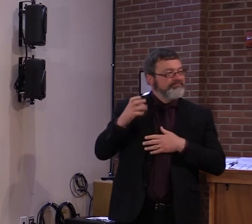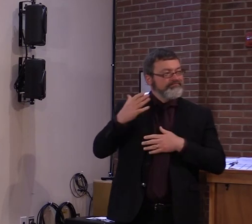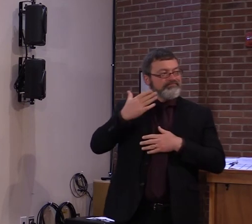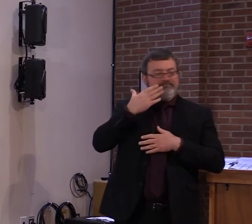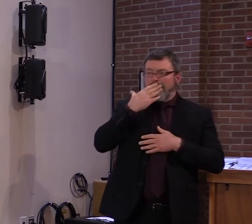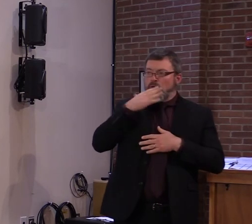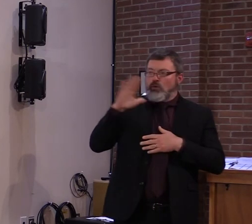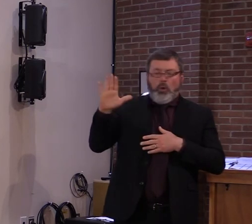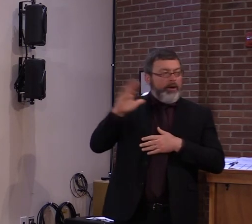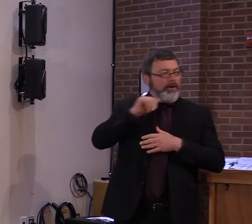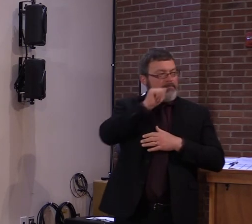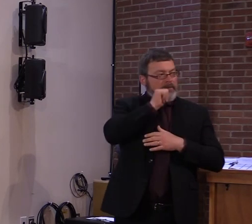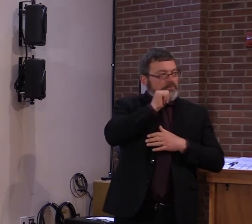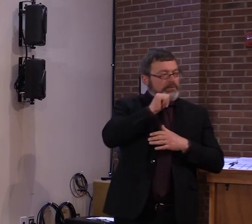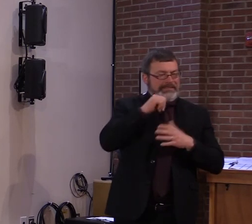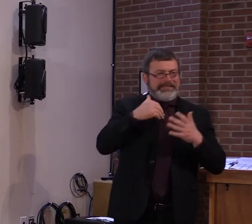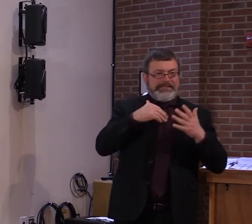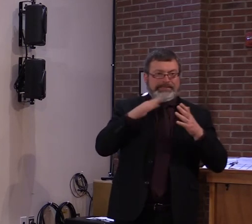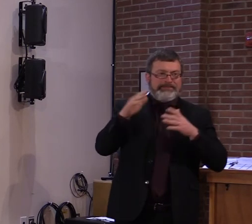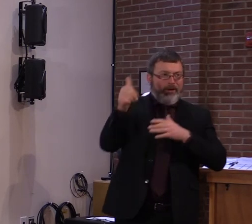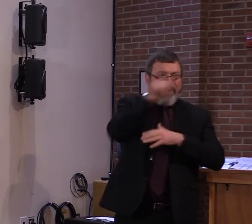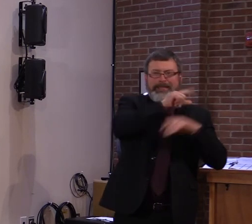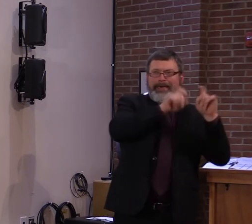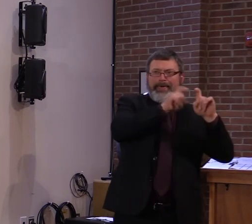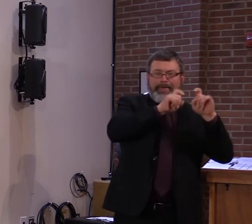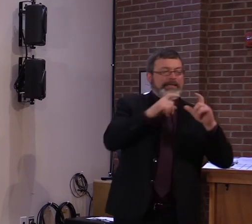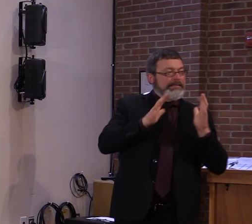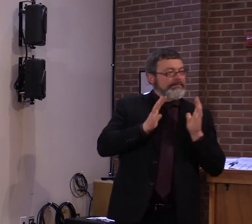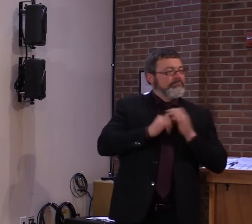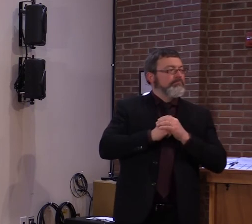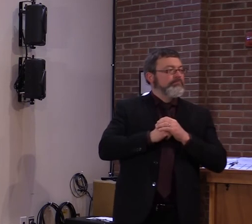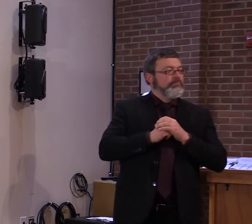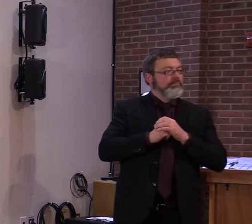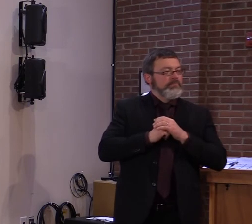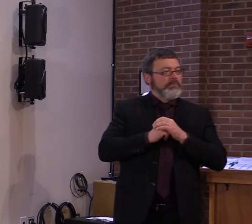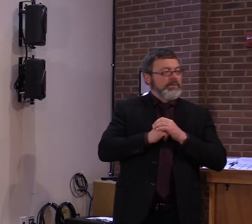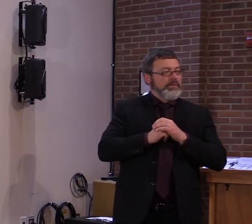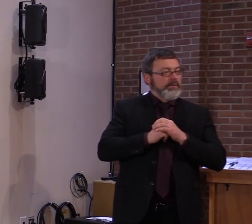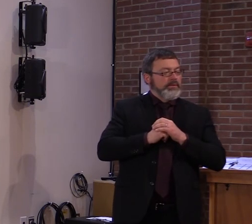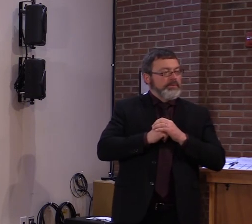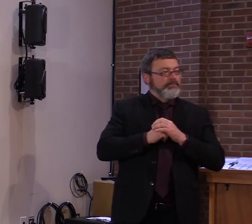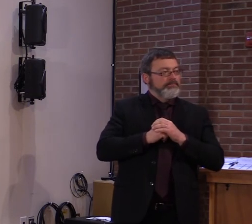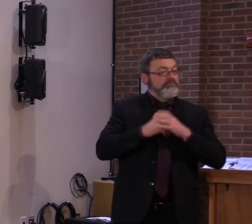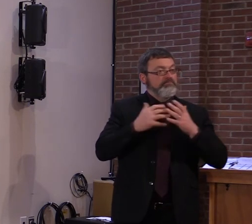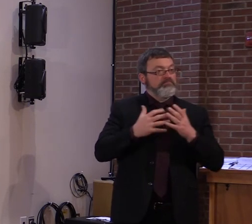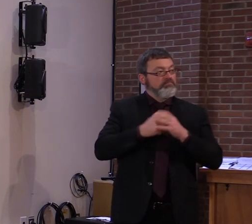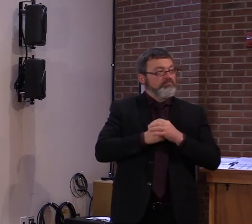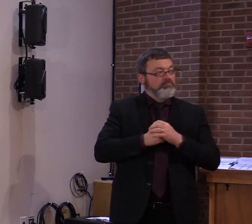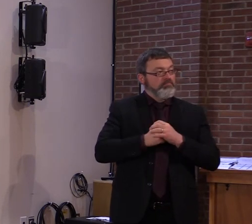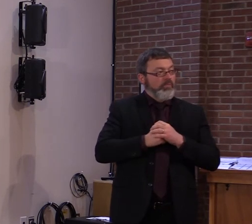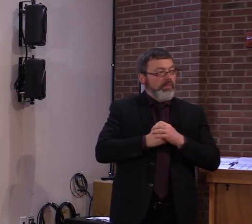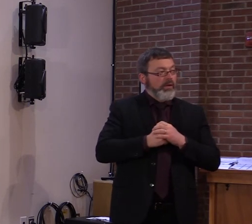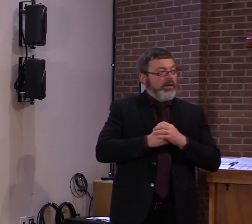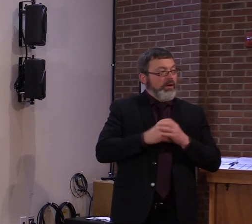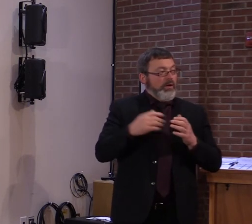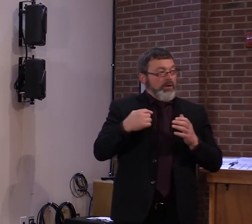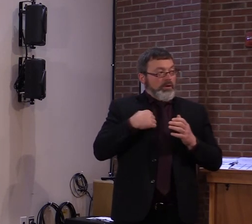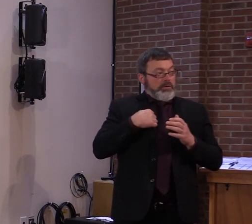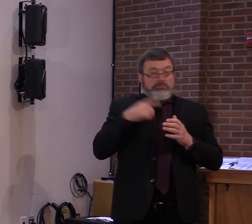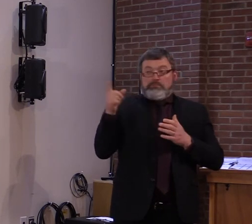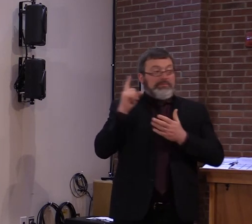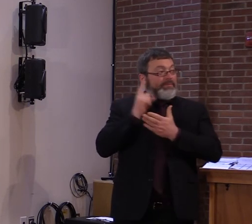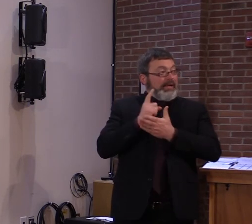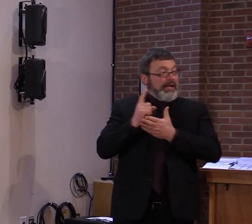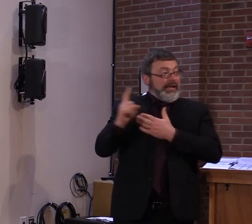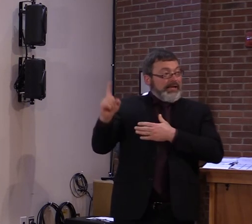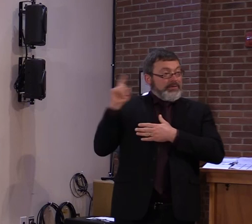My question, I'll get right to it. Why weren't the clarifications outlined earlier already in place with last week's announcement, and when